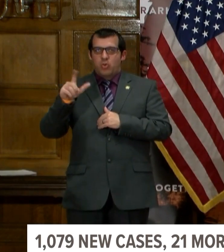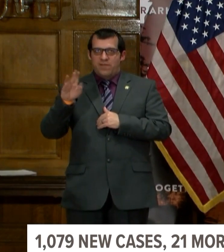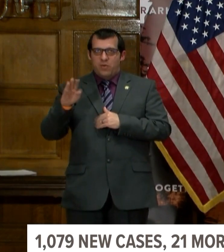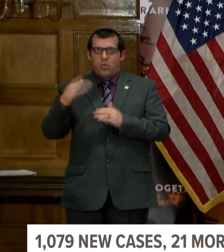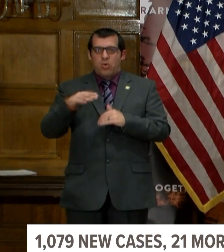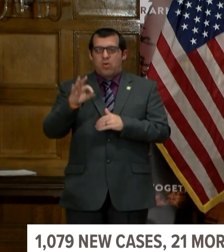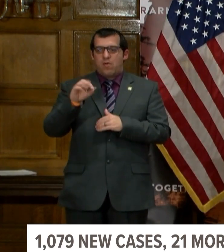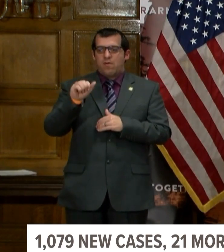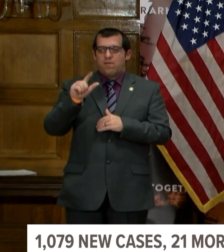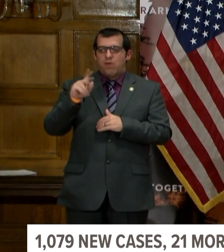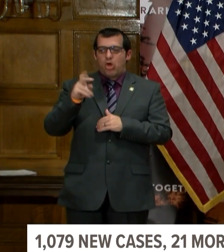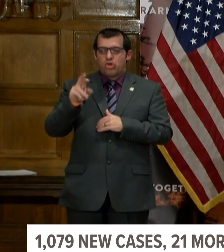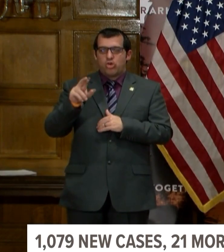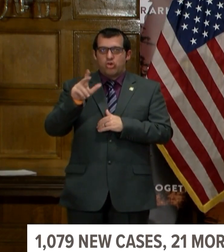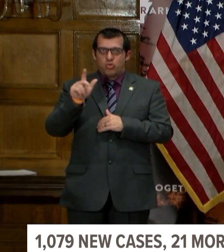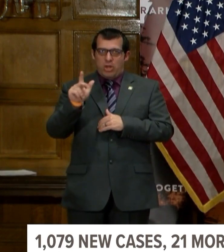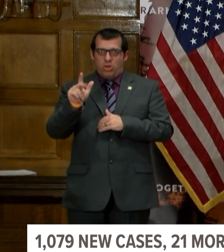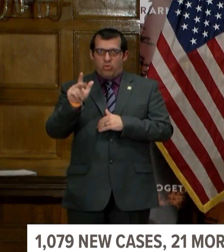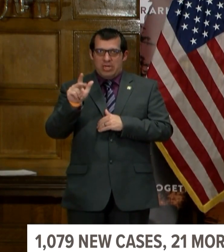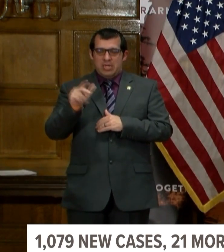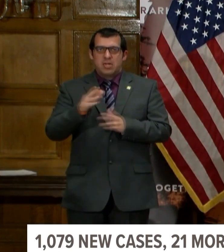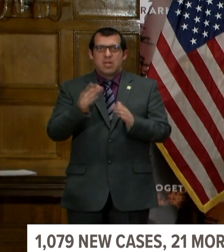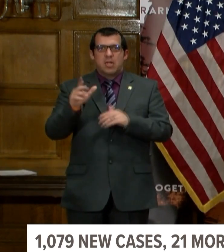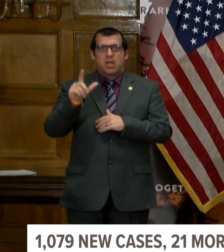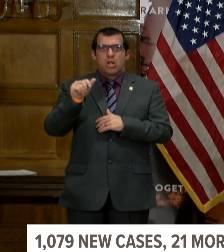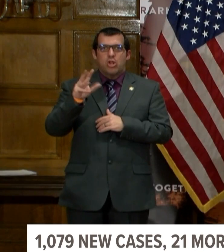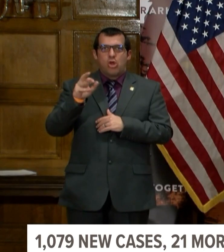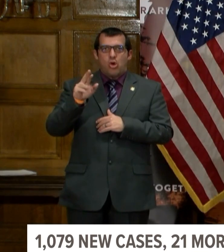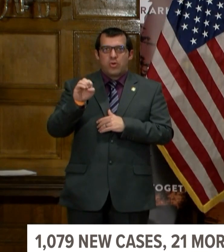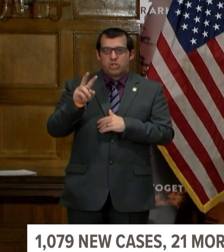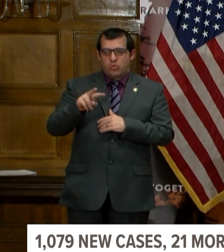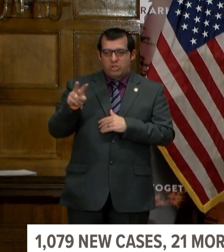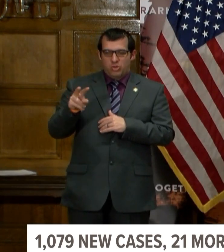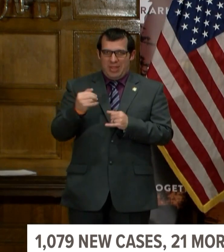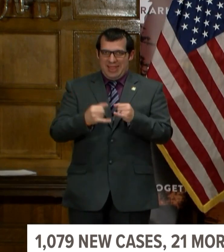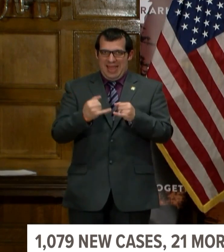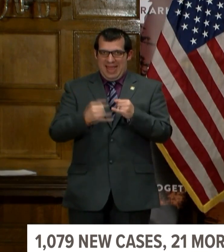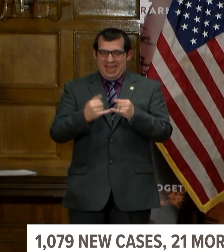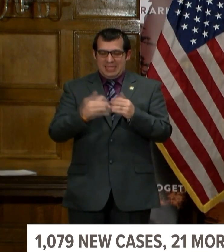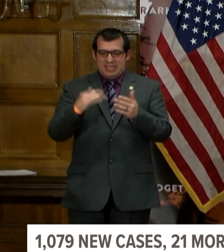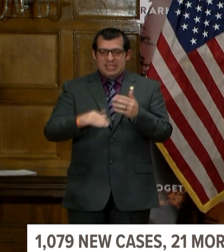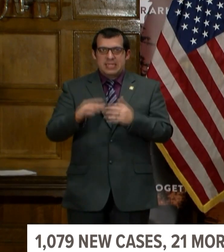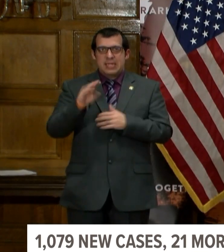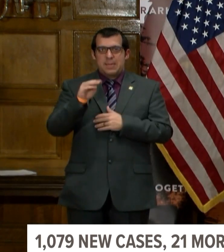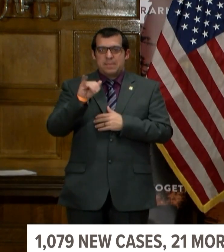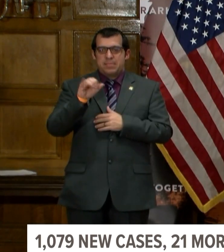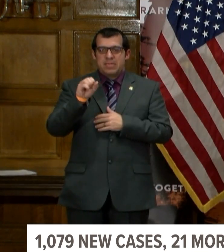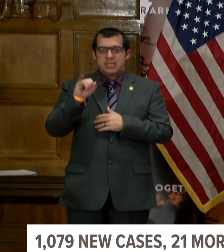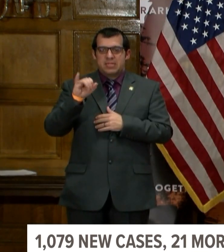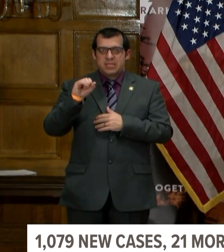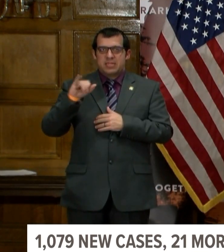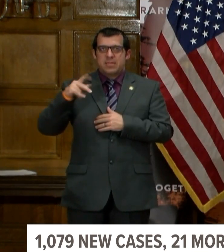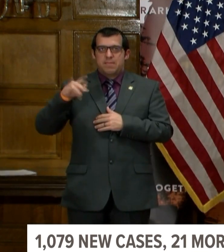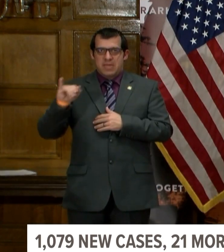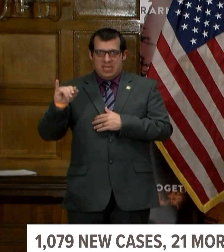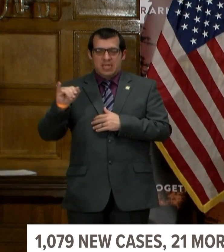Faulkner, 23, and then Lawrence, 22, and lastly, Mississippi at 21.